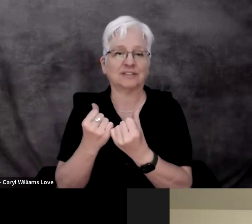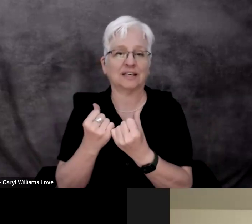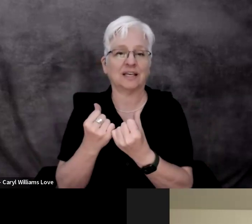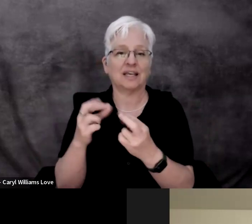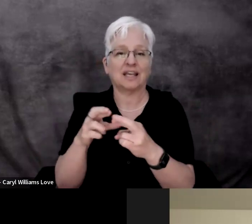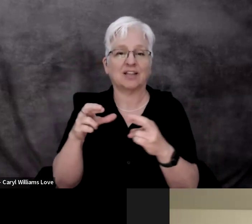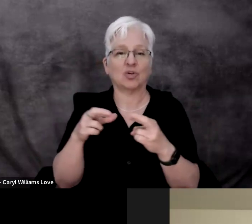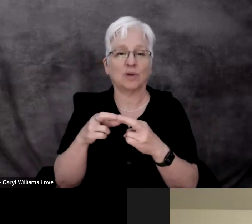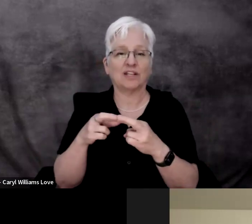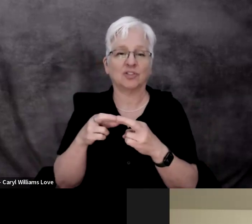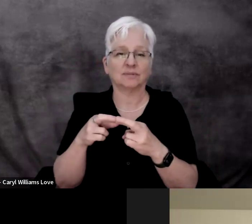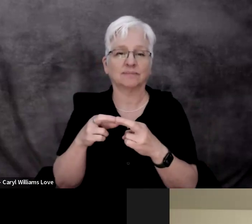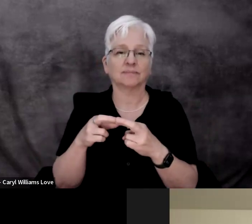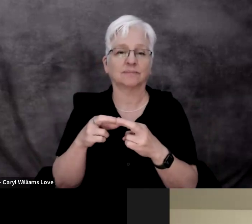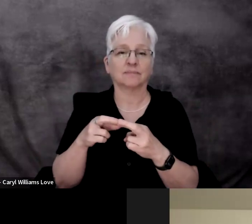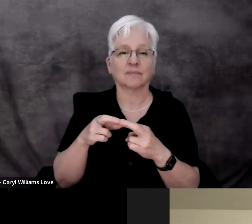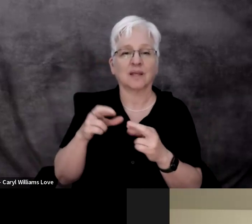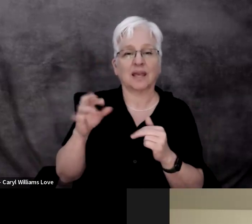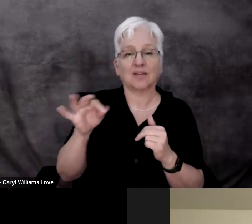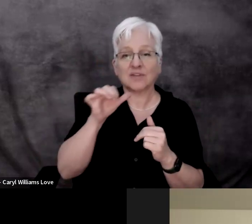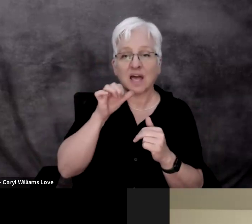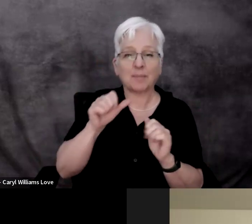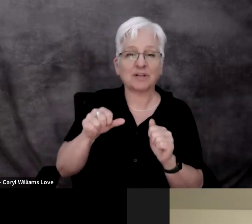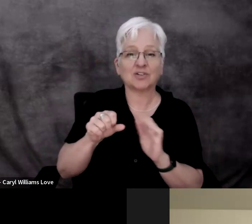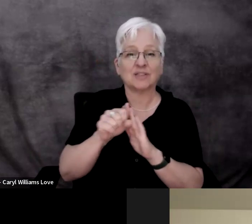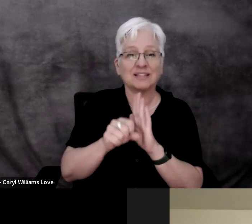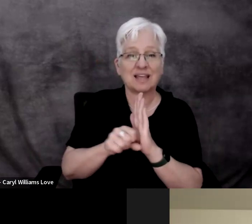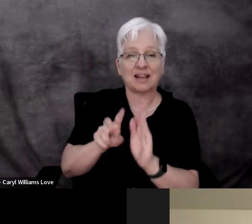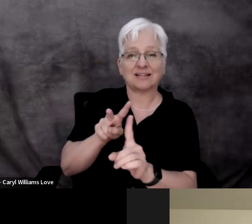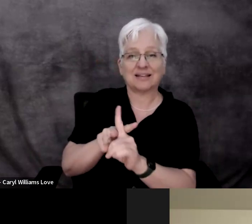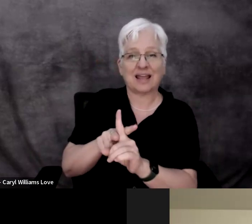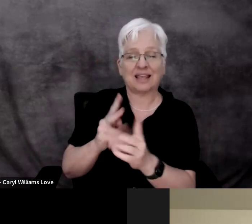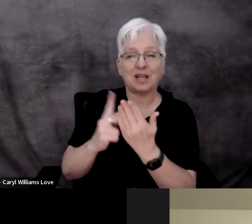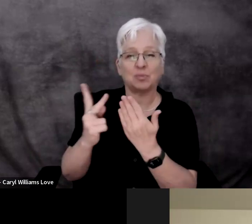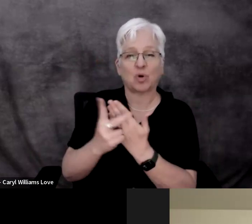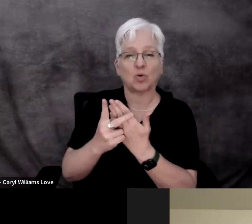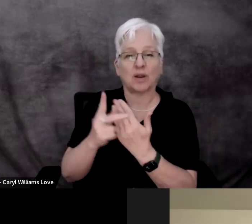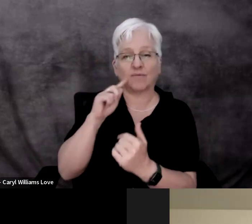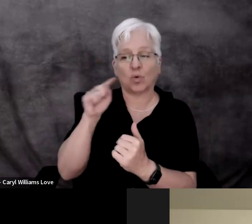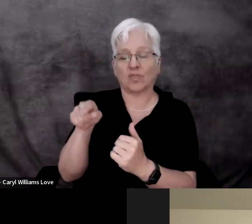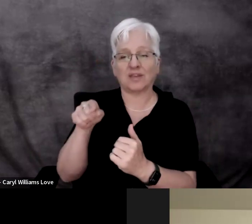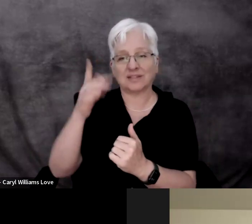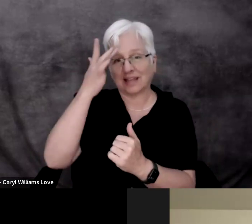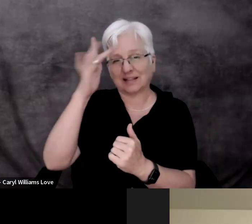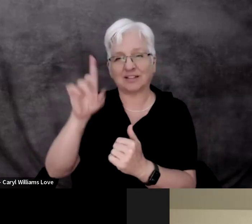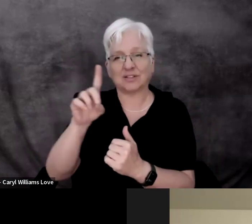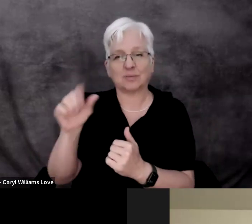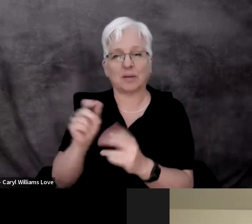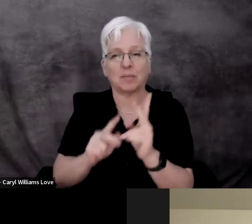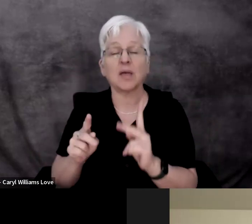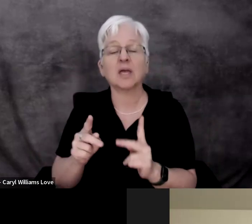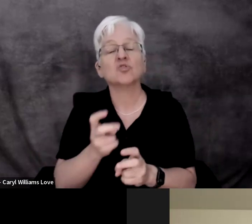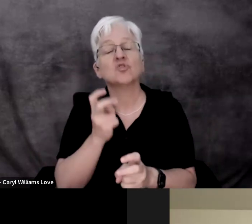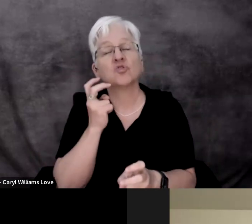not potentially the state, that has a dedicated program for the intellectual disability population. It is so hard to get